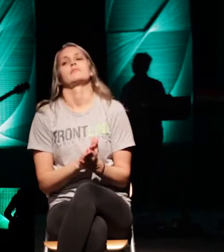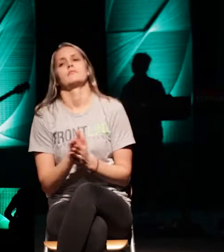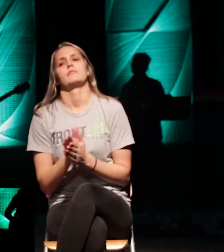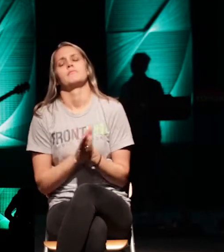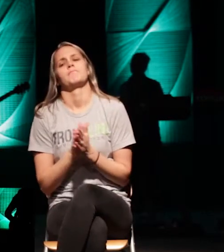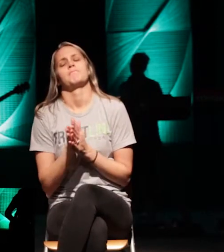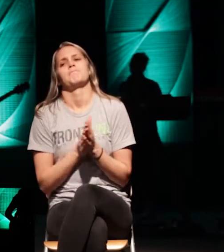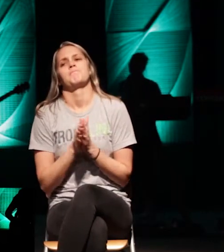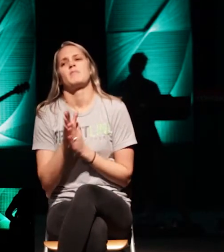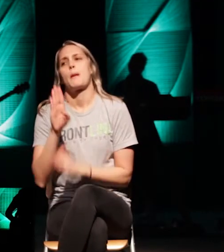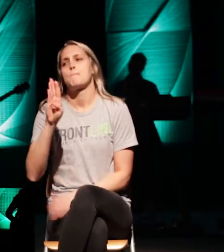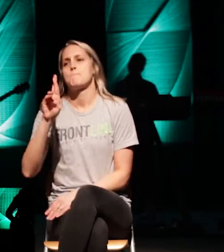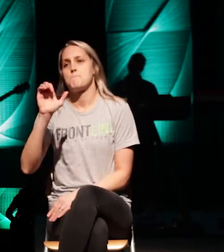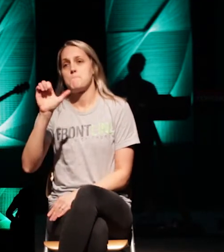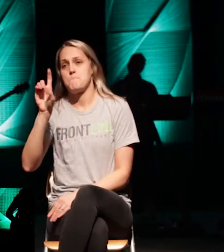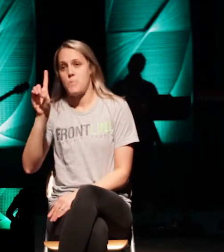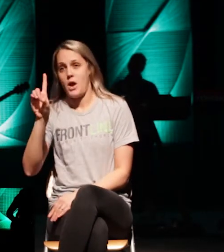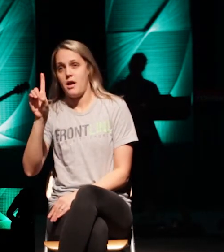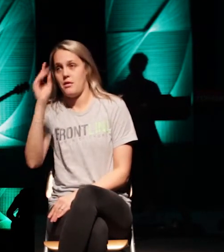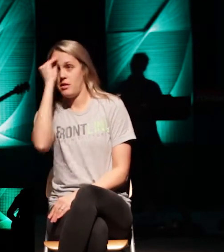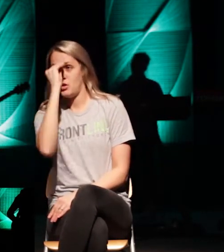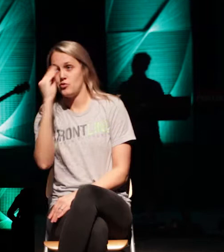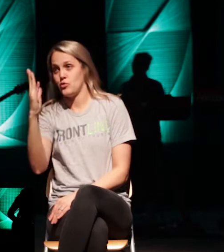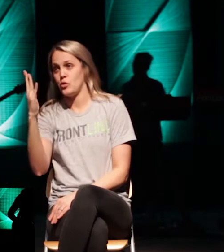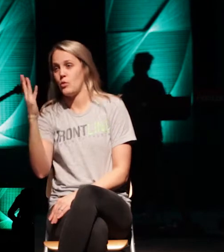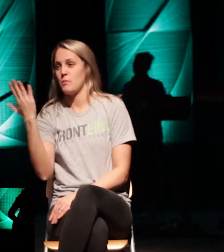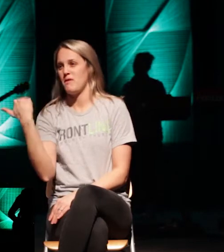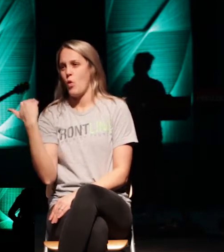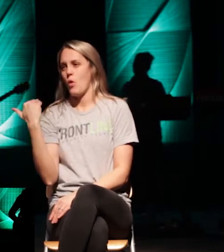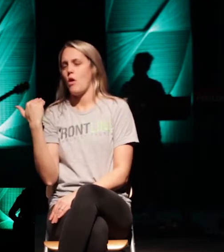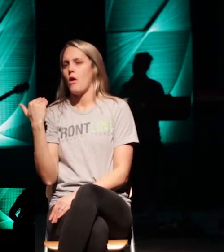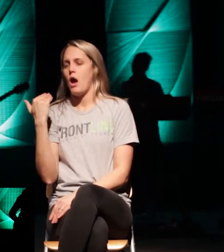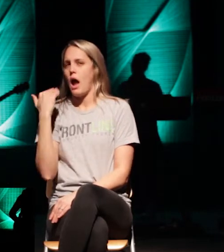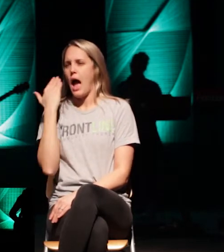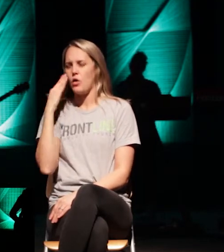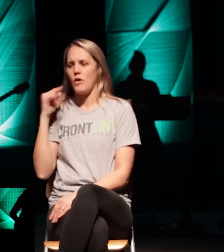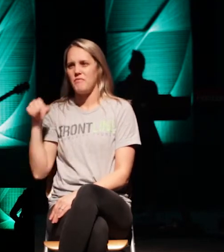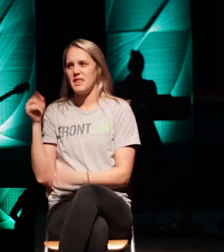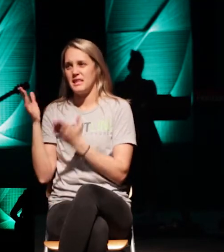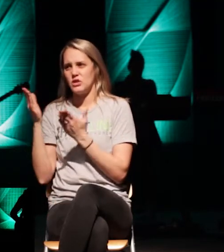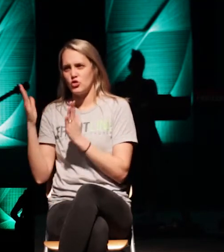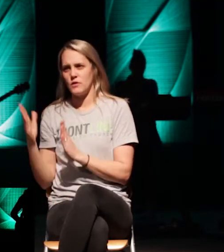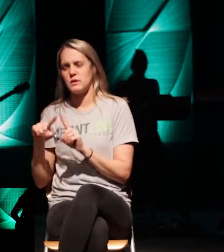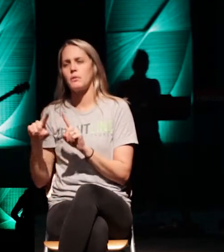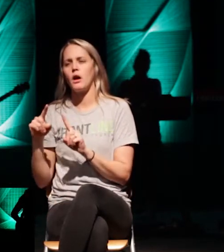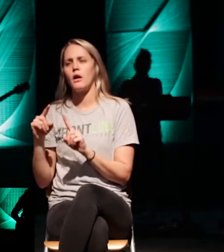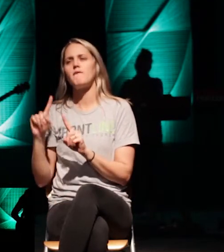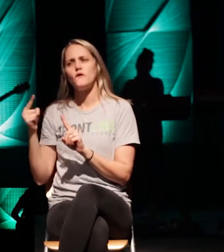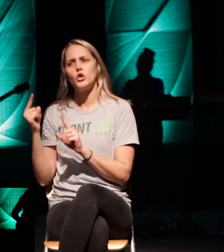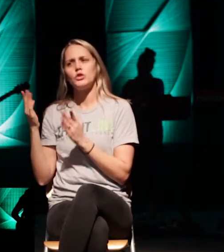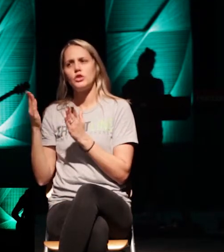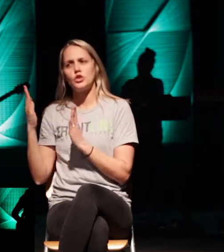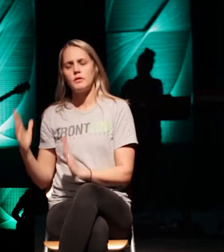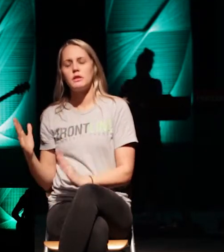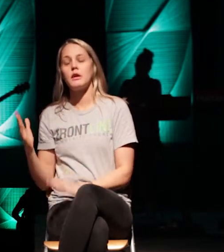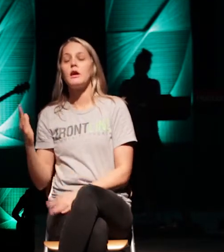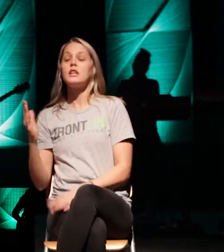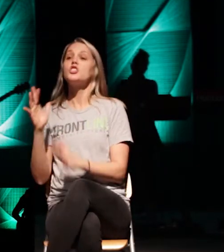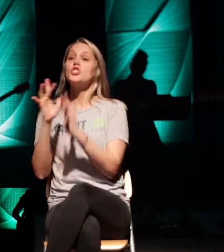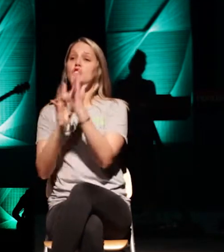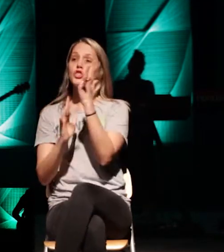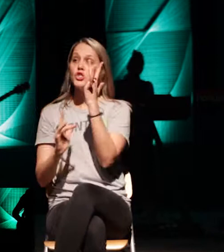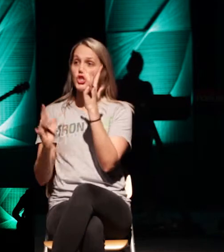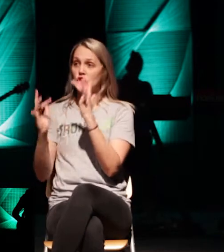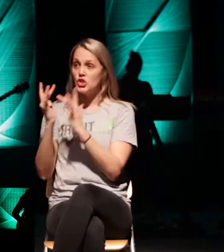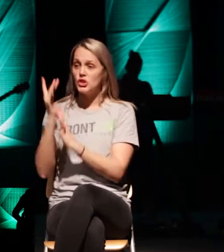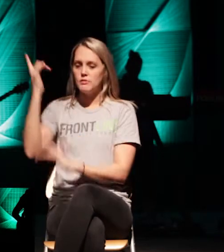I just love, Brad said this earlier. I don't know if he said this in this service, but he said it earlier, that Jesus came to put to death death.